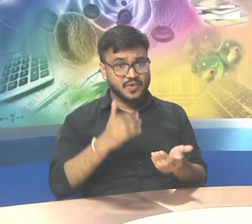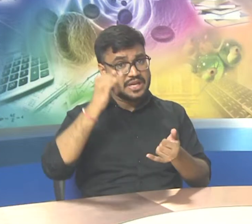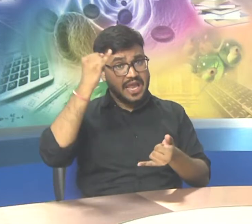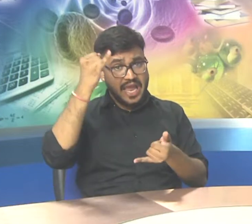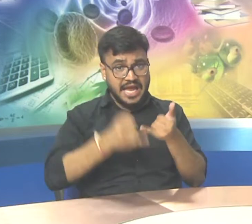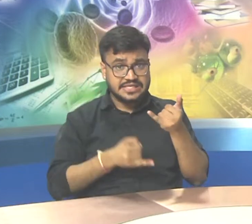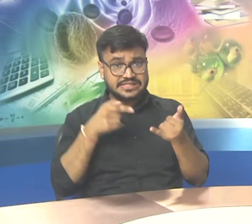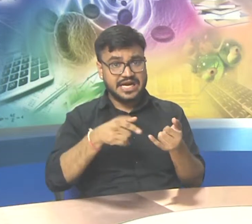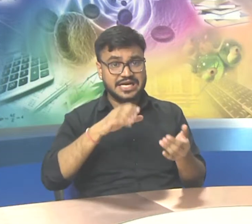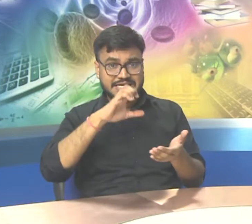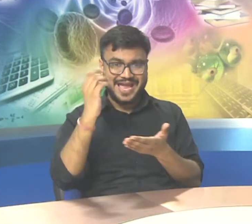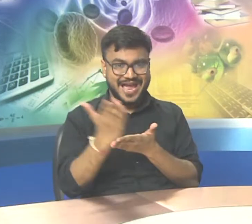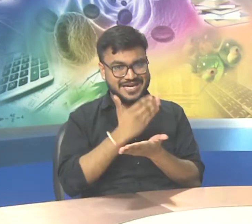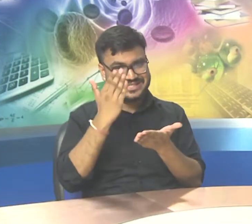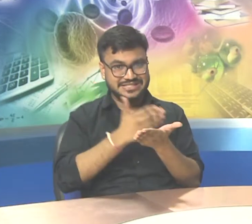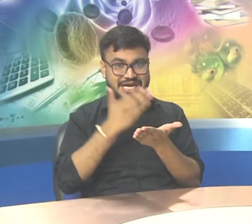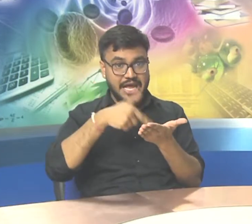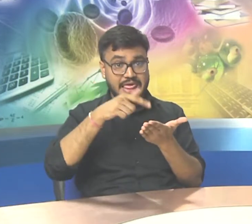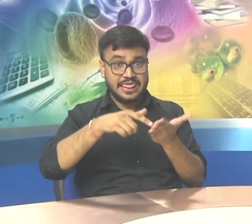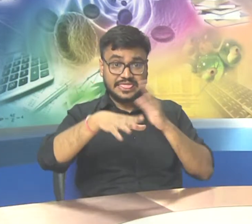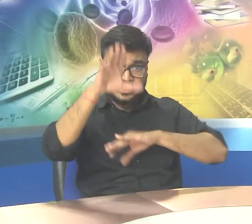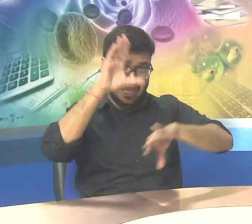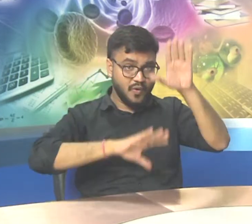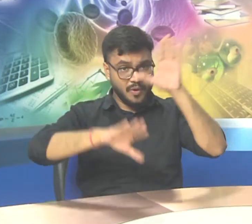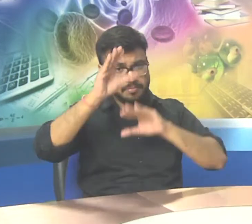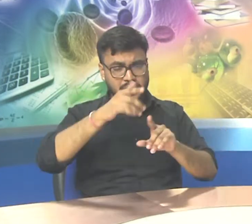diet for a better life.